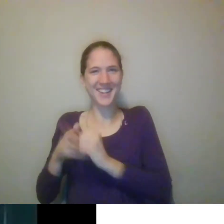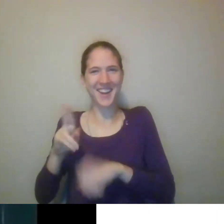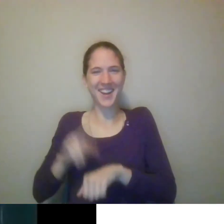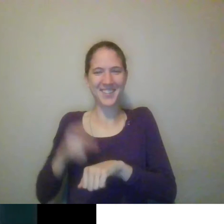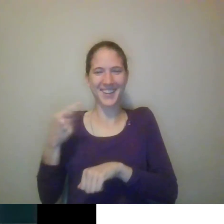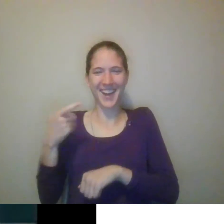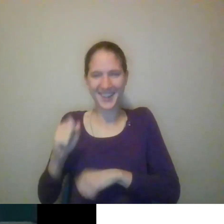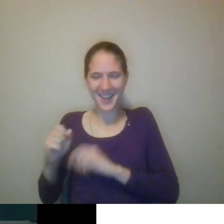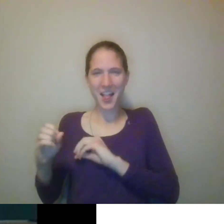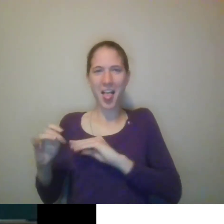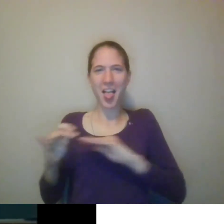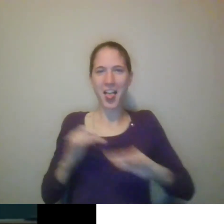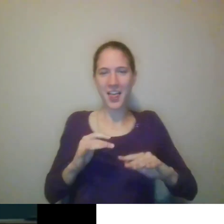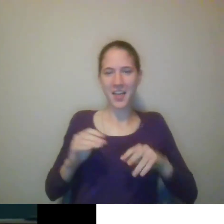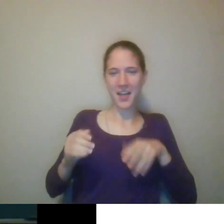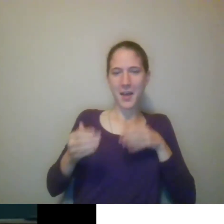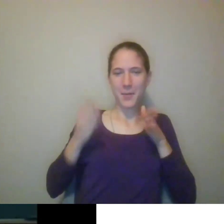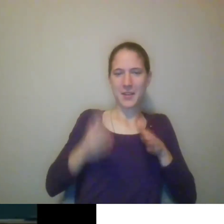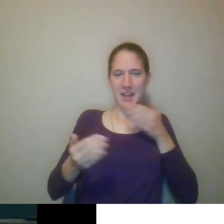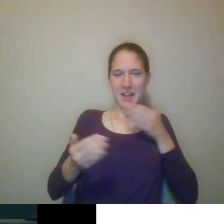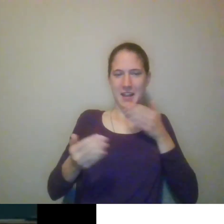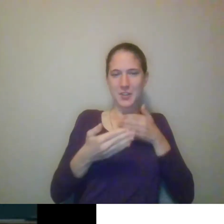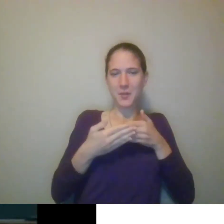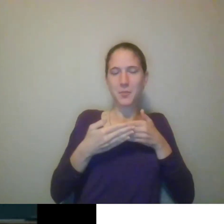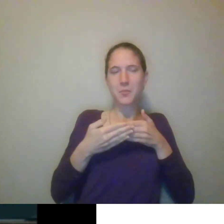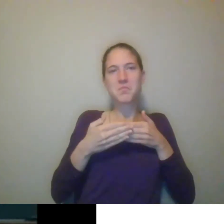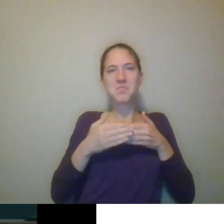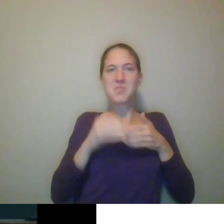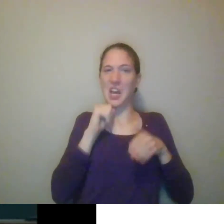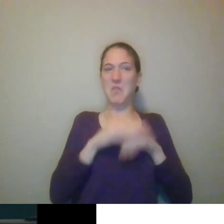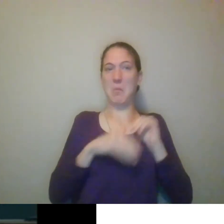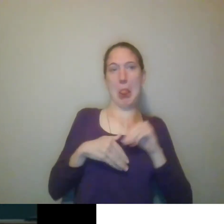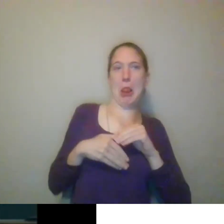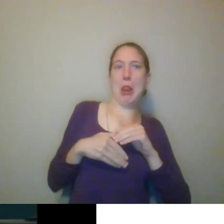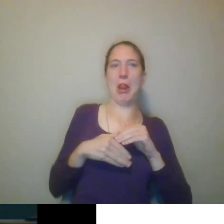uncomfortable. However, Alicia's not going to find it that bad. Why?